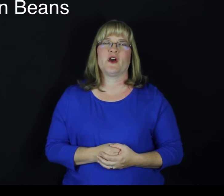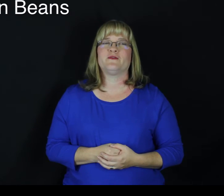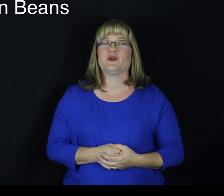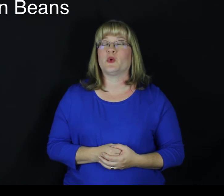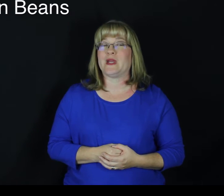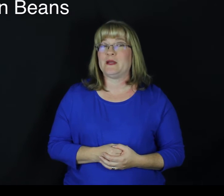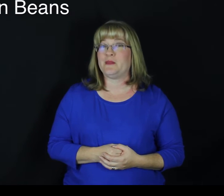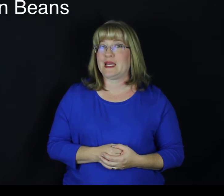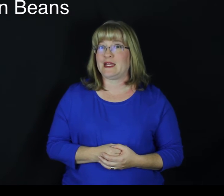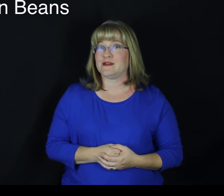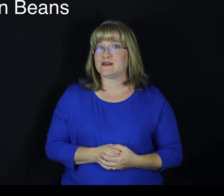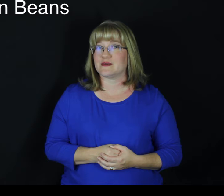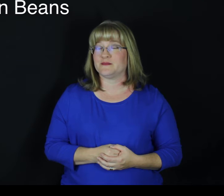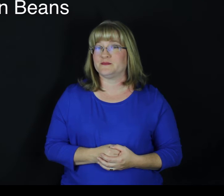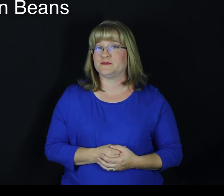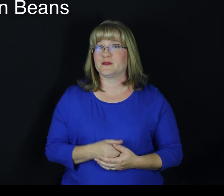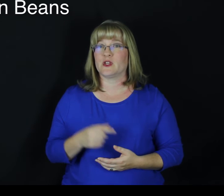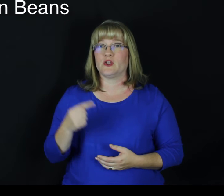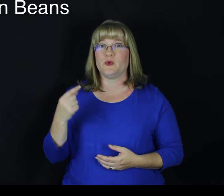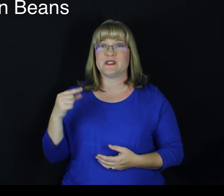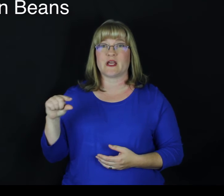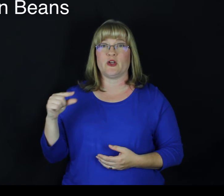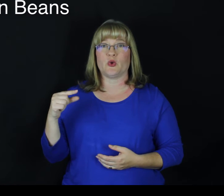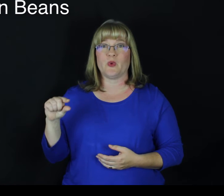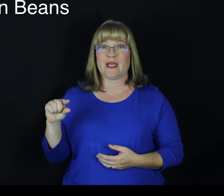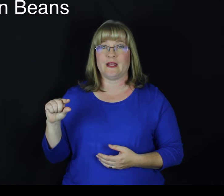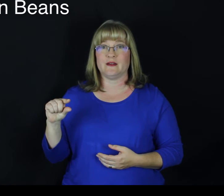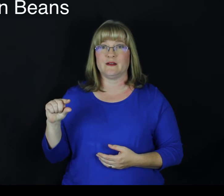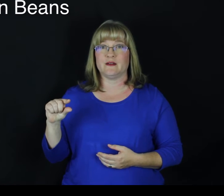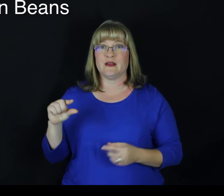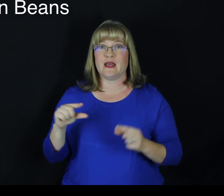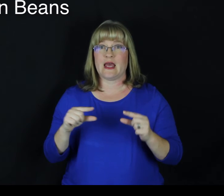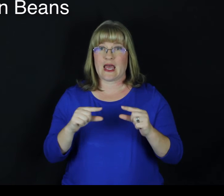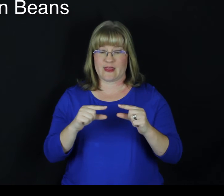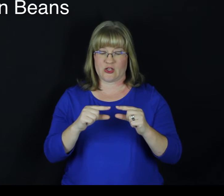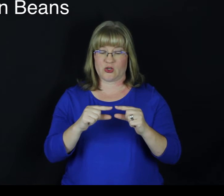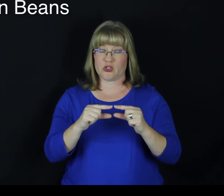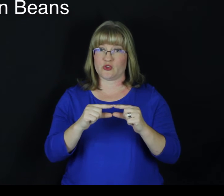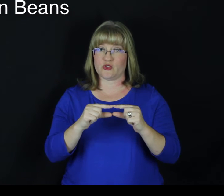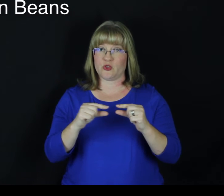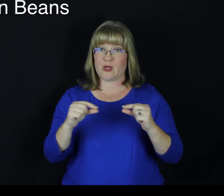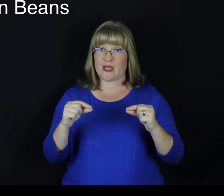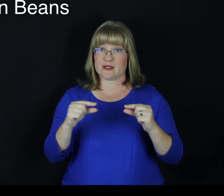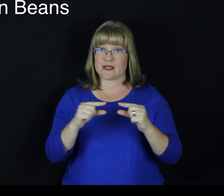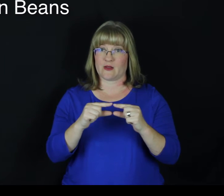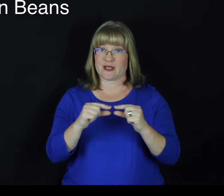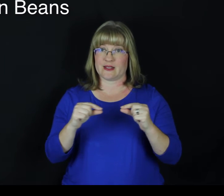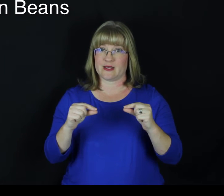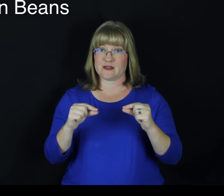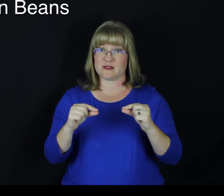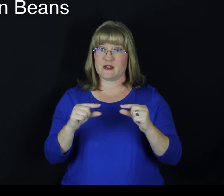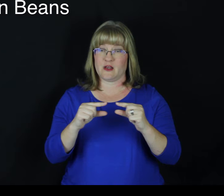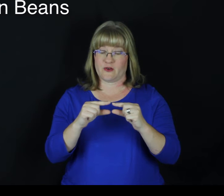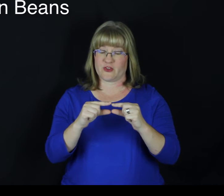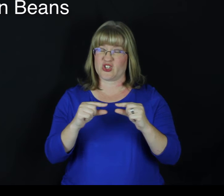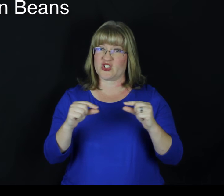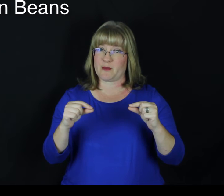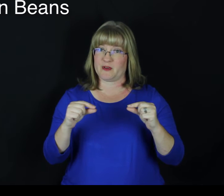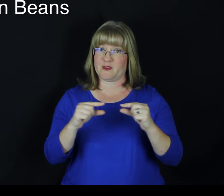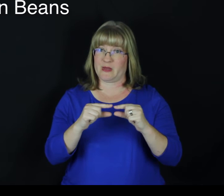For green beans, you would sign green, and then you could use 2 hands out like this for the shape of the